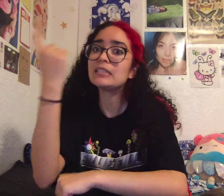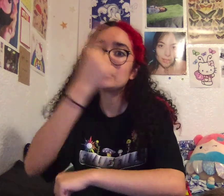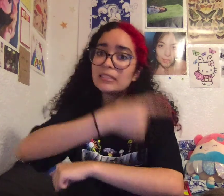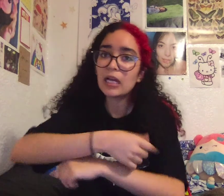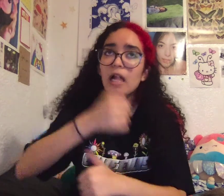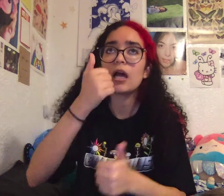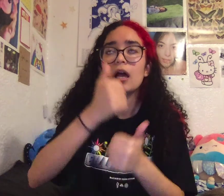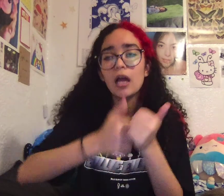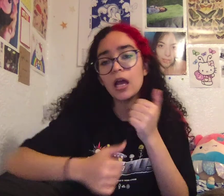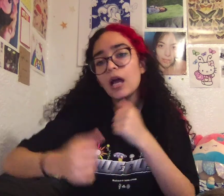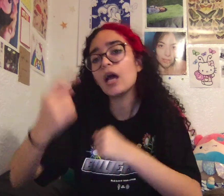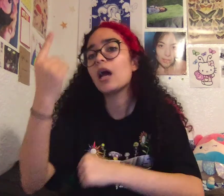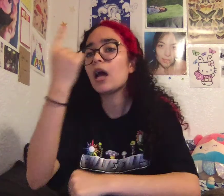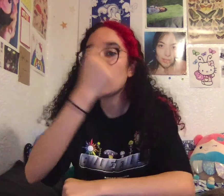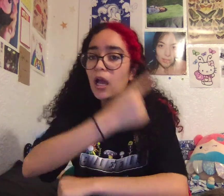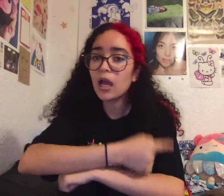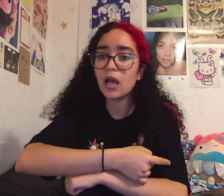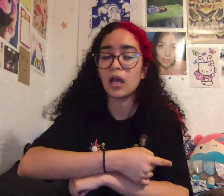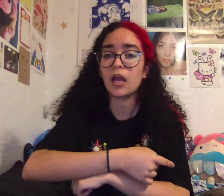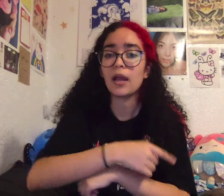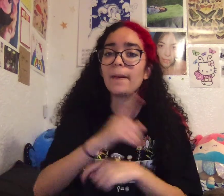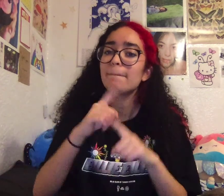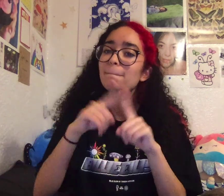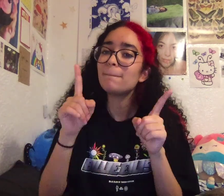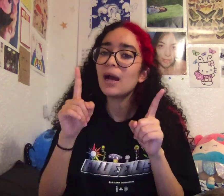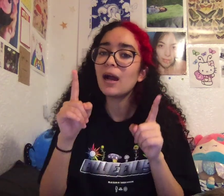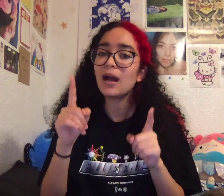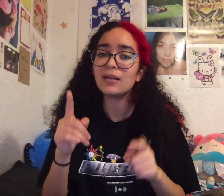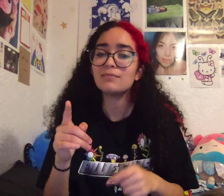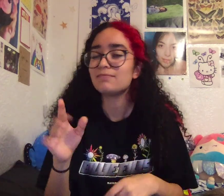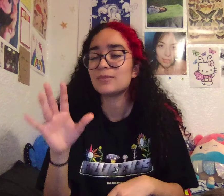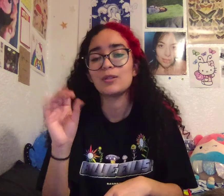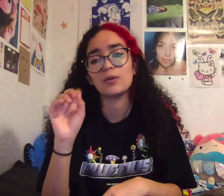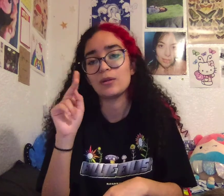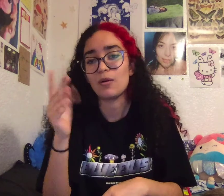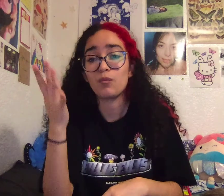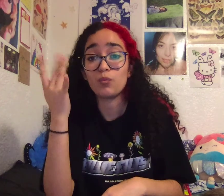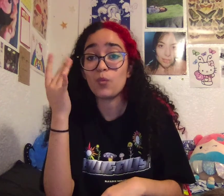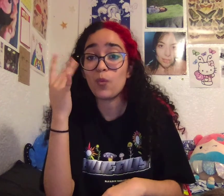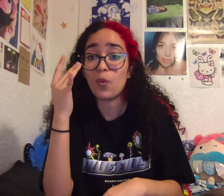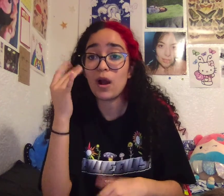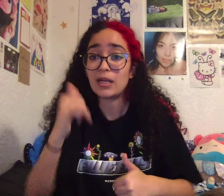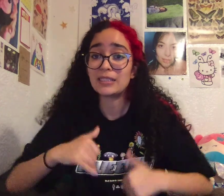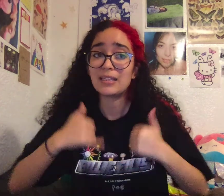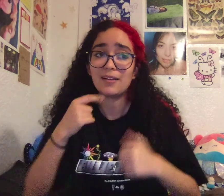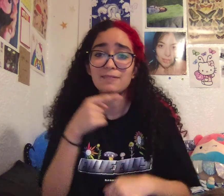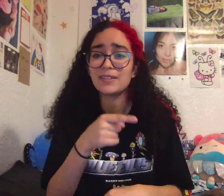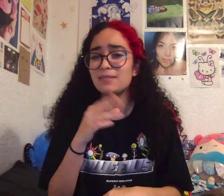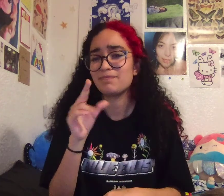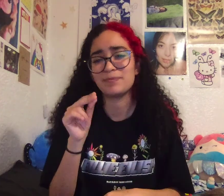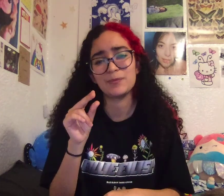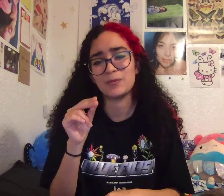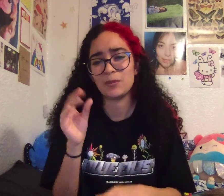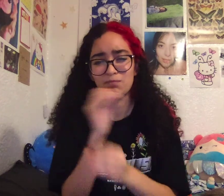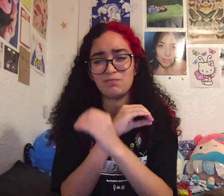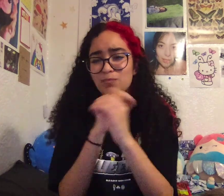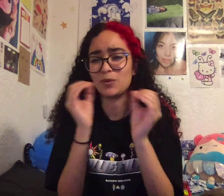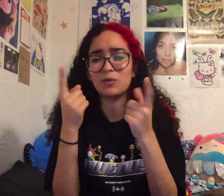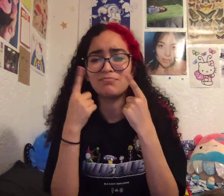every day forever, but that's okay because there's no life on Venus, so nobody's crying about it. And this is cool. Venus